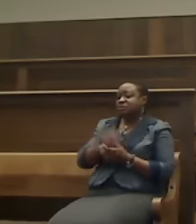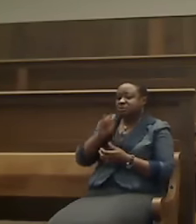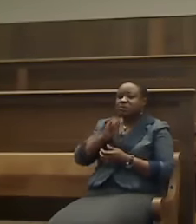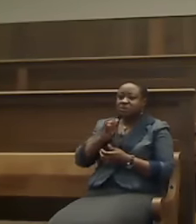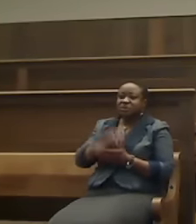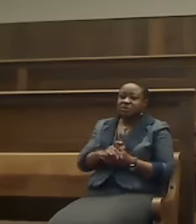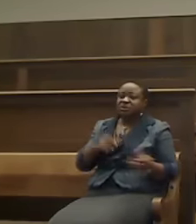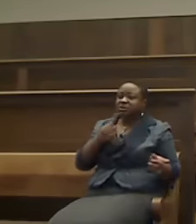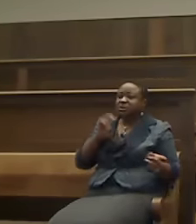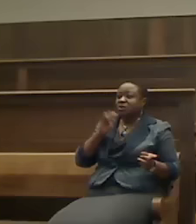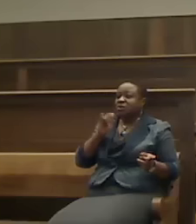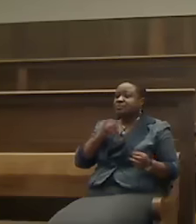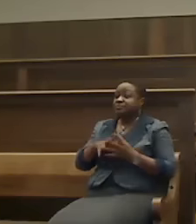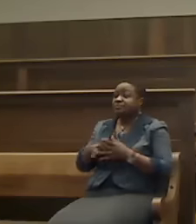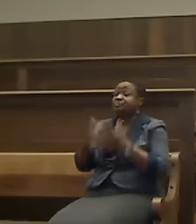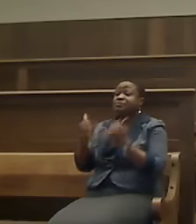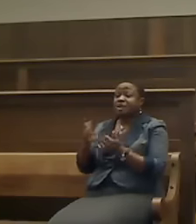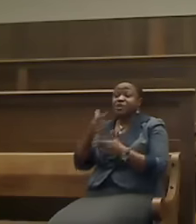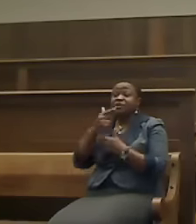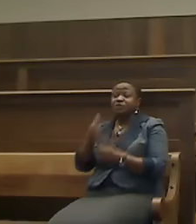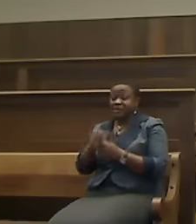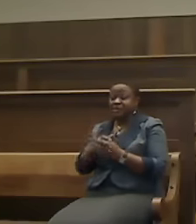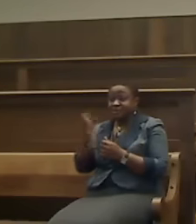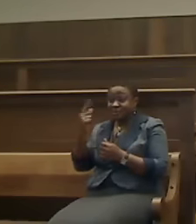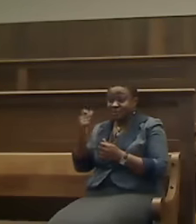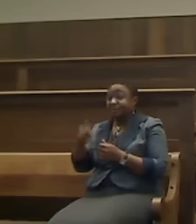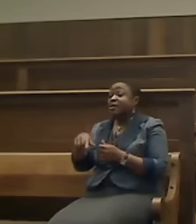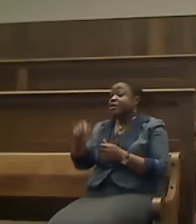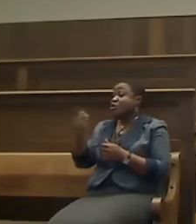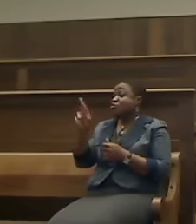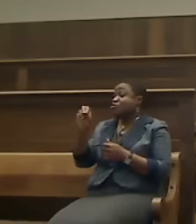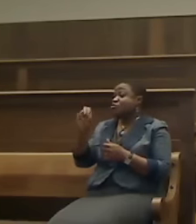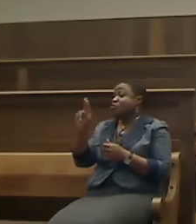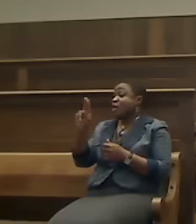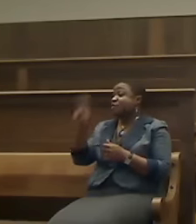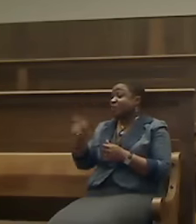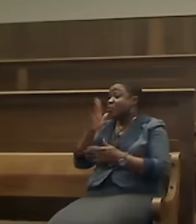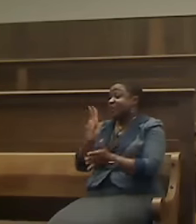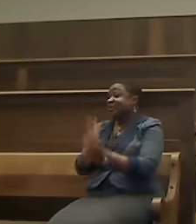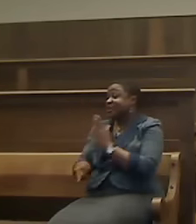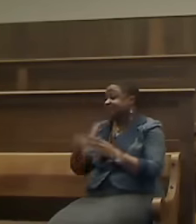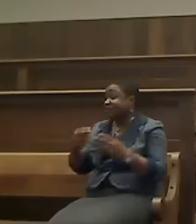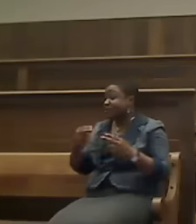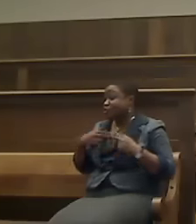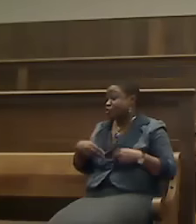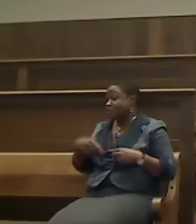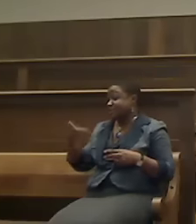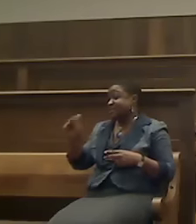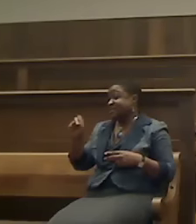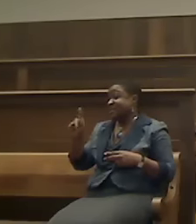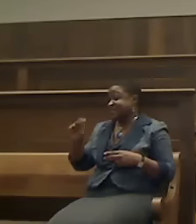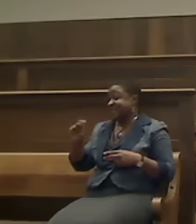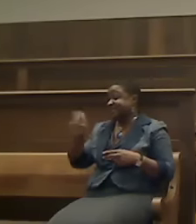Now, it's interesting. Roundup kills human placental cells in test tube